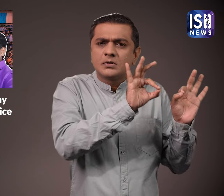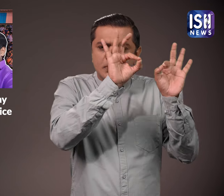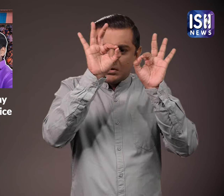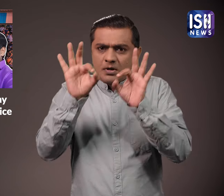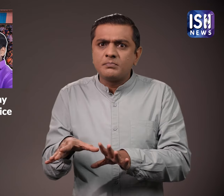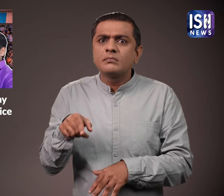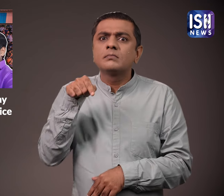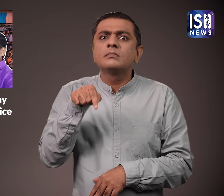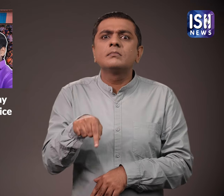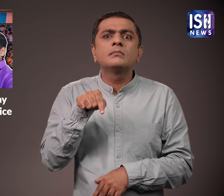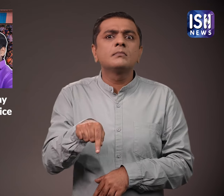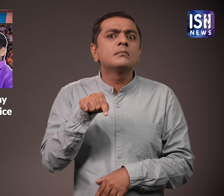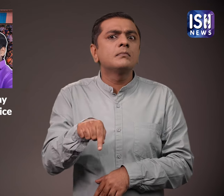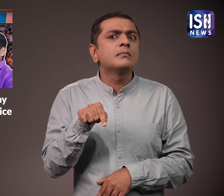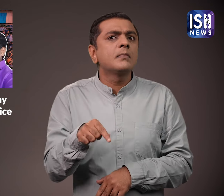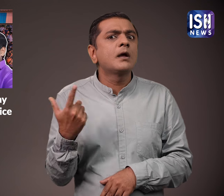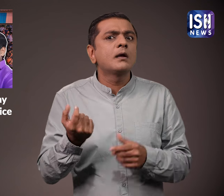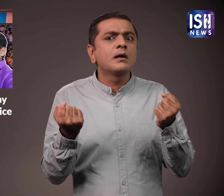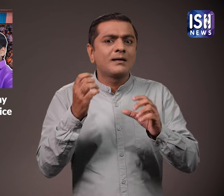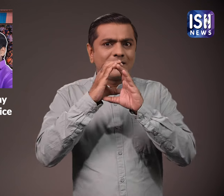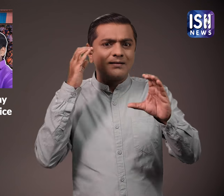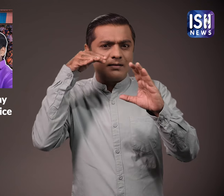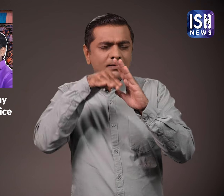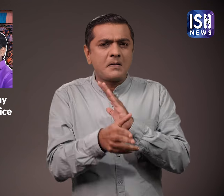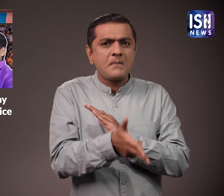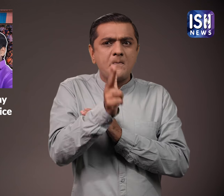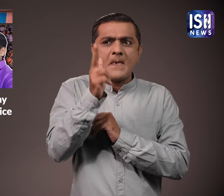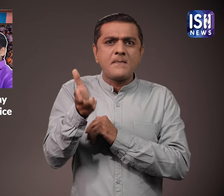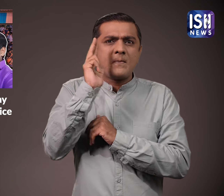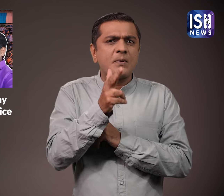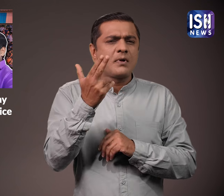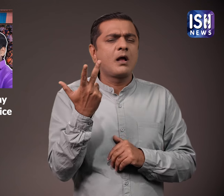Something similar happened with the Badlapur case as well. How could there be firing inside the police van?